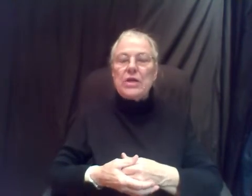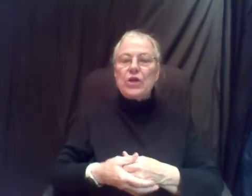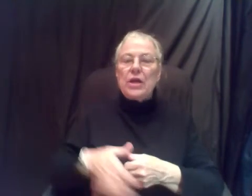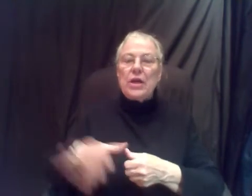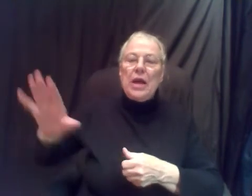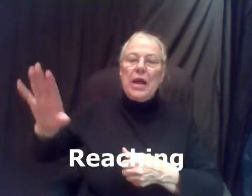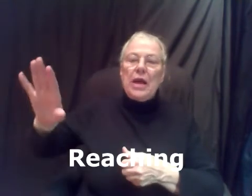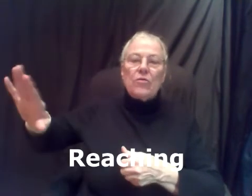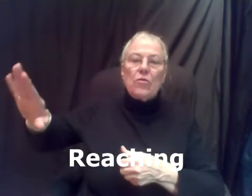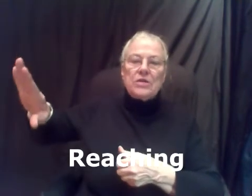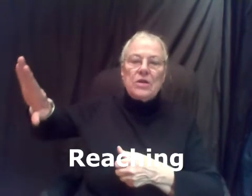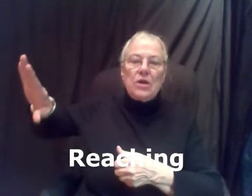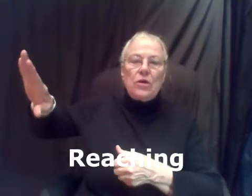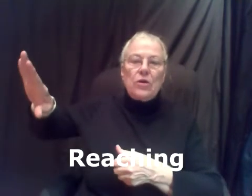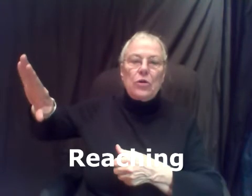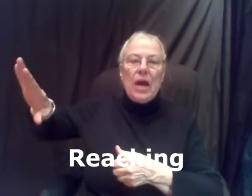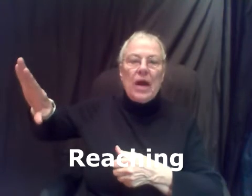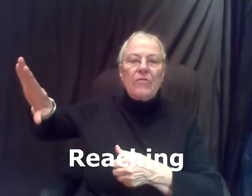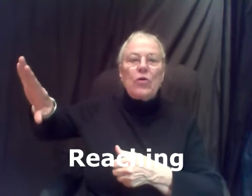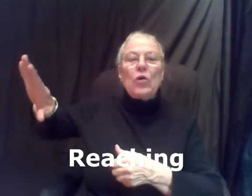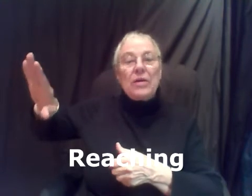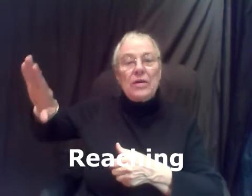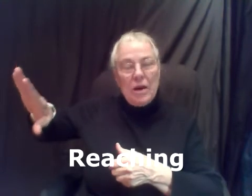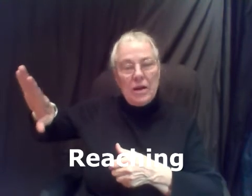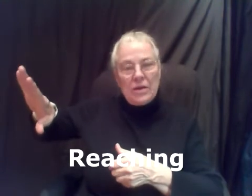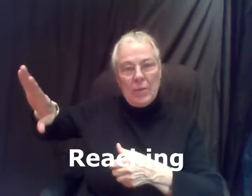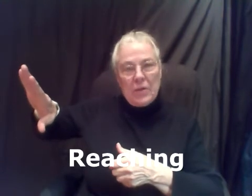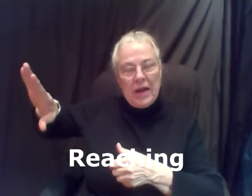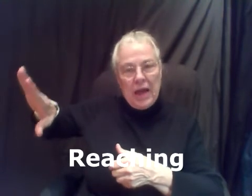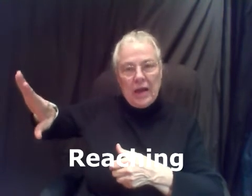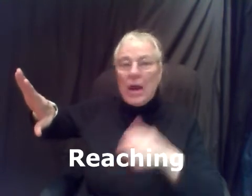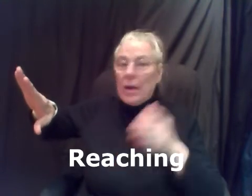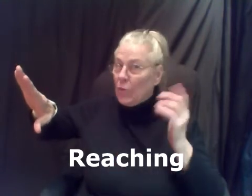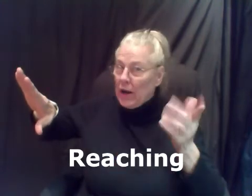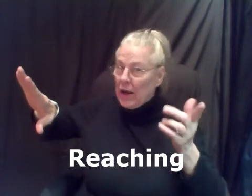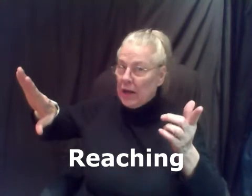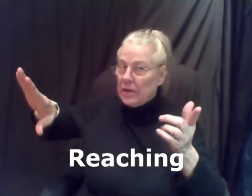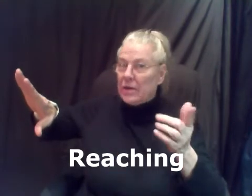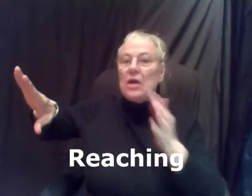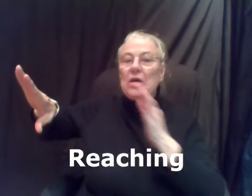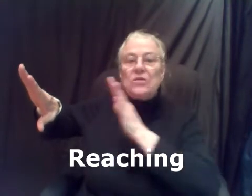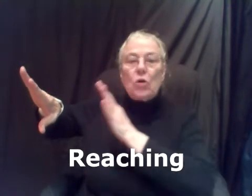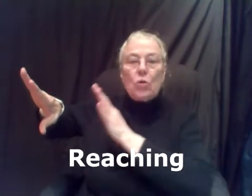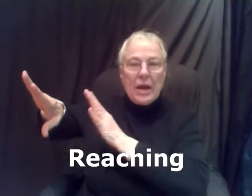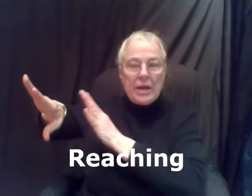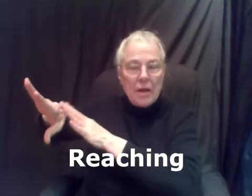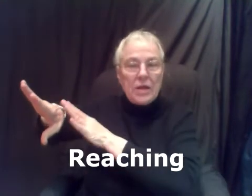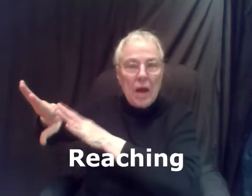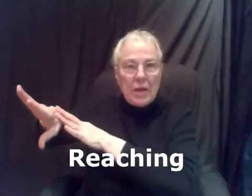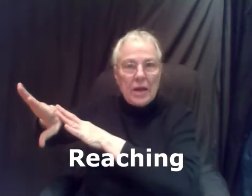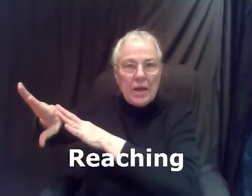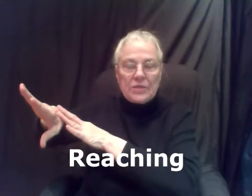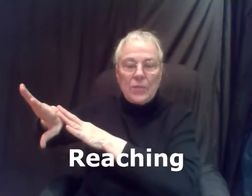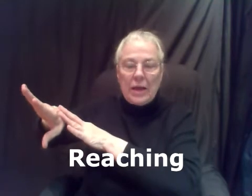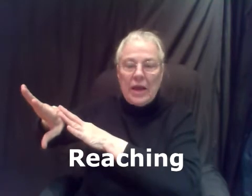Reaching, and of course, you have your non-dominant hand. I'm right-handed, so my non-dominant is my left